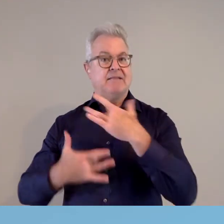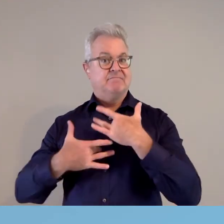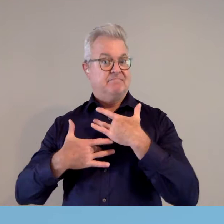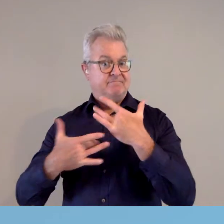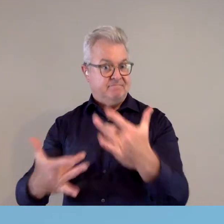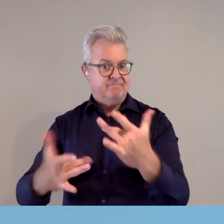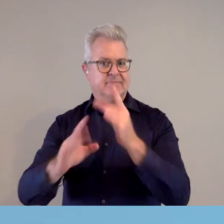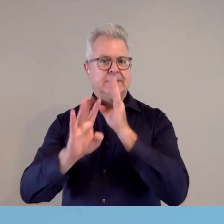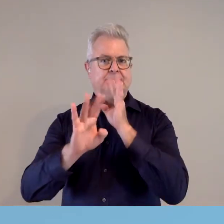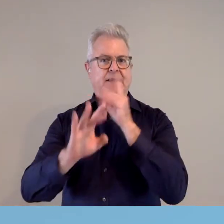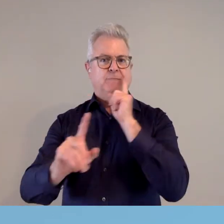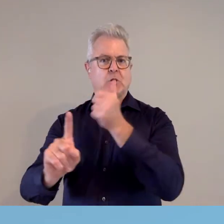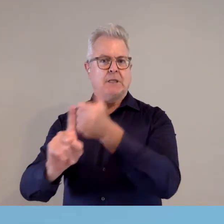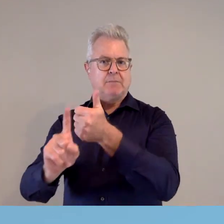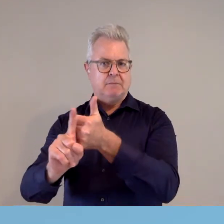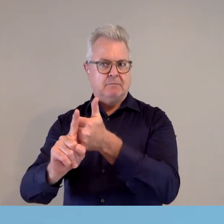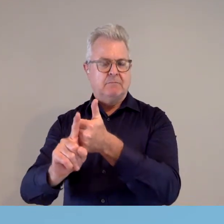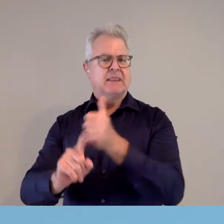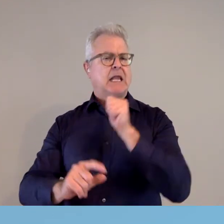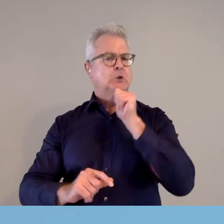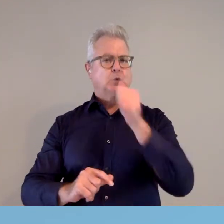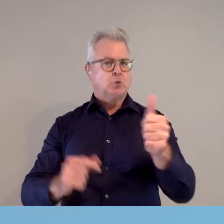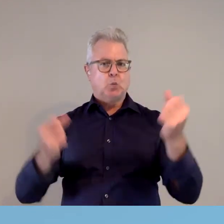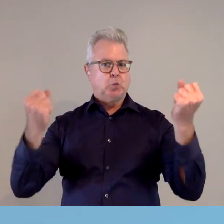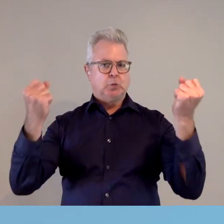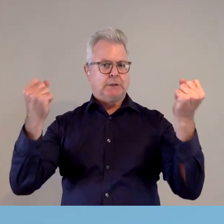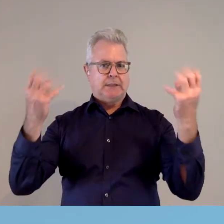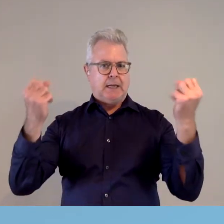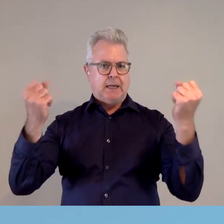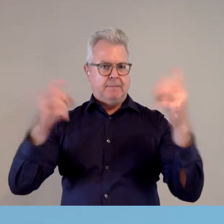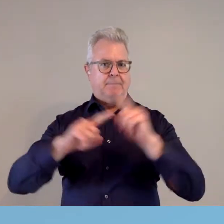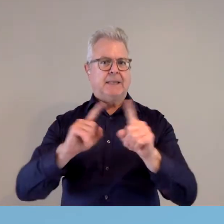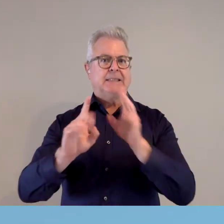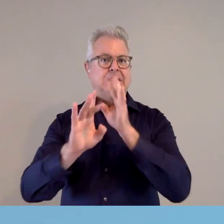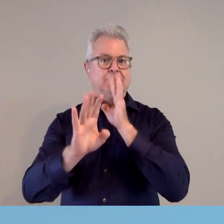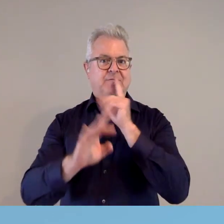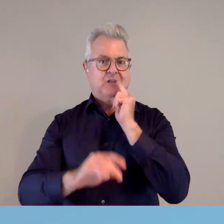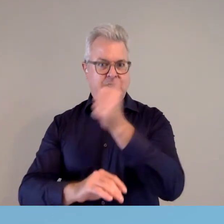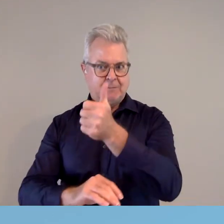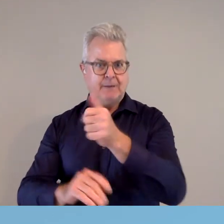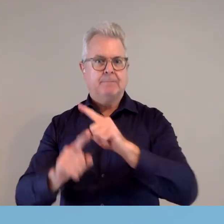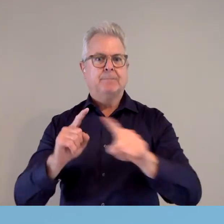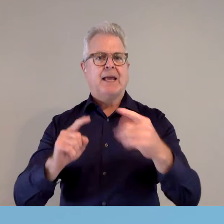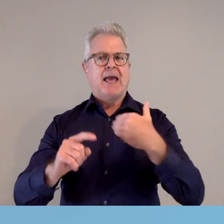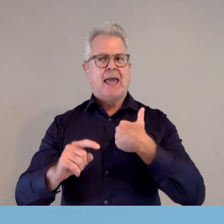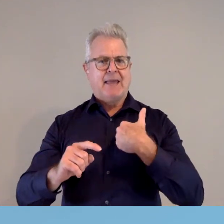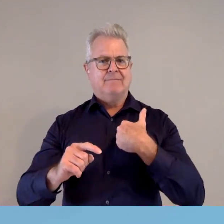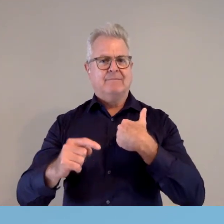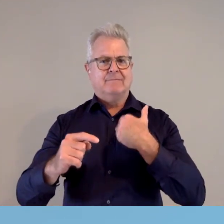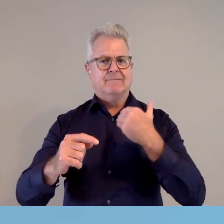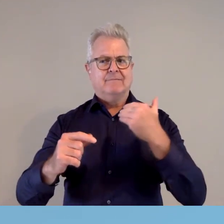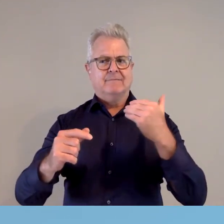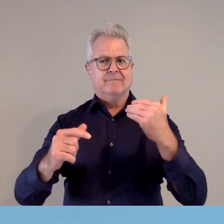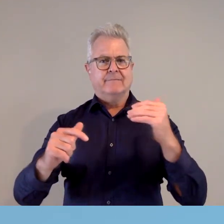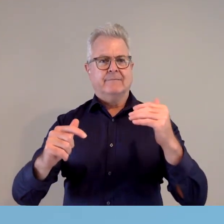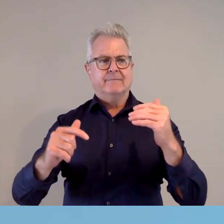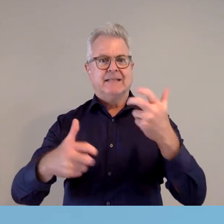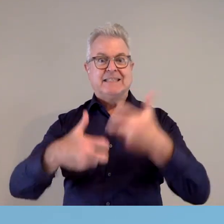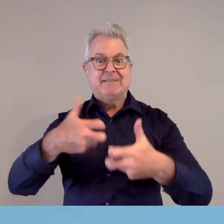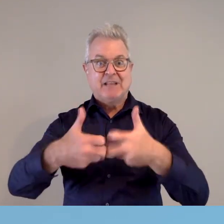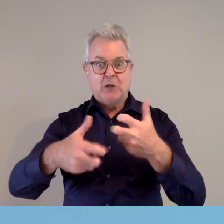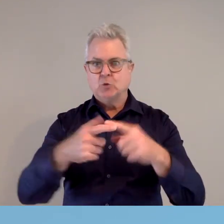They tend to speak for themselves, and they don't usually sign, but they do